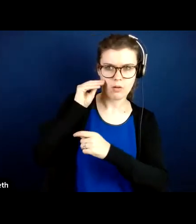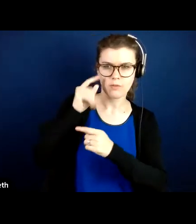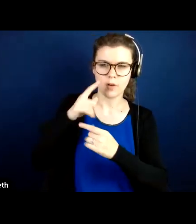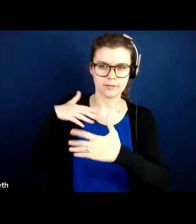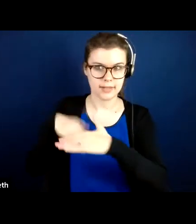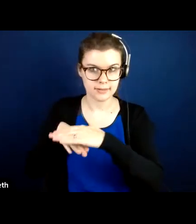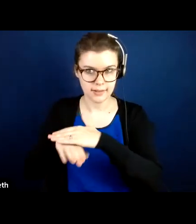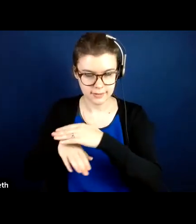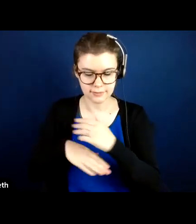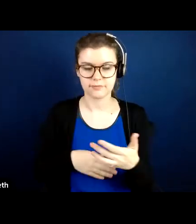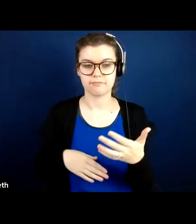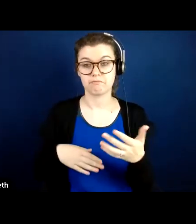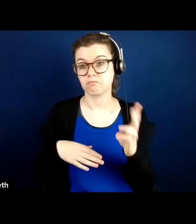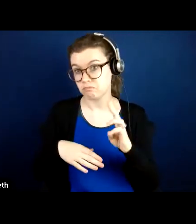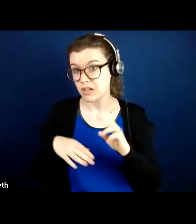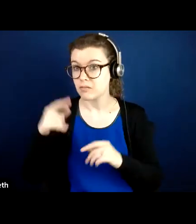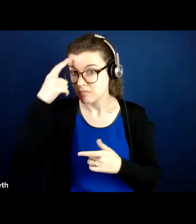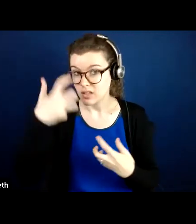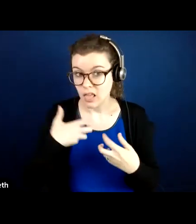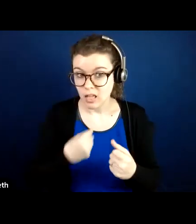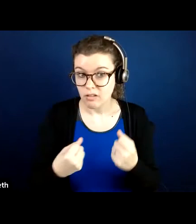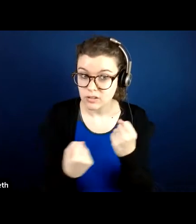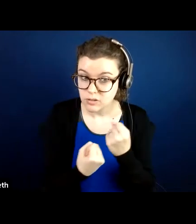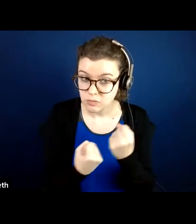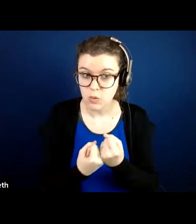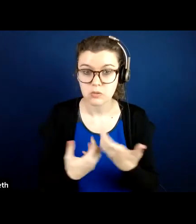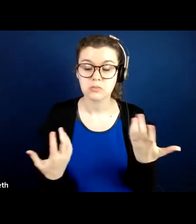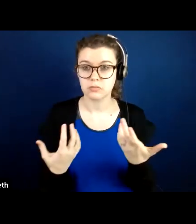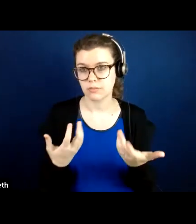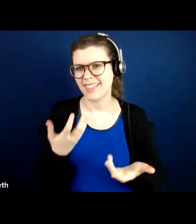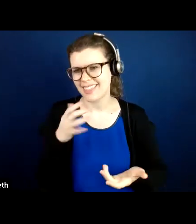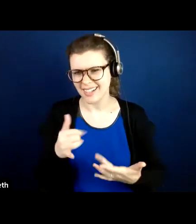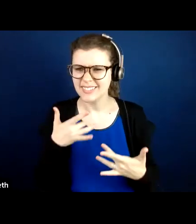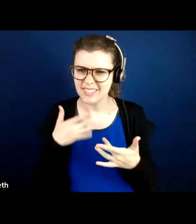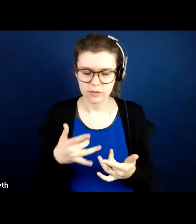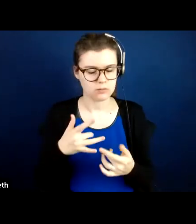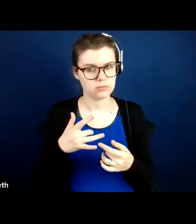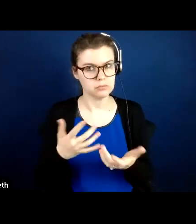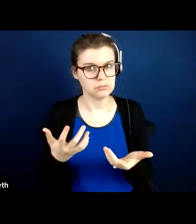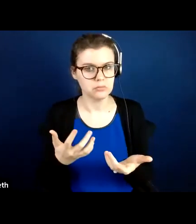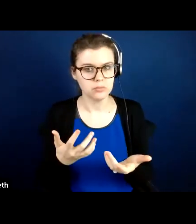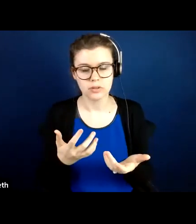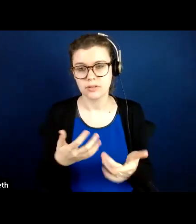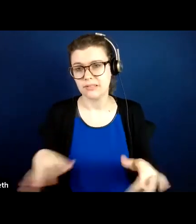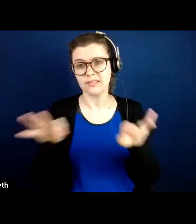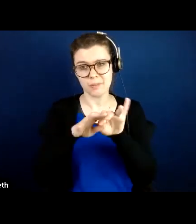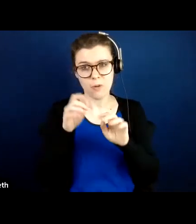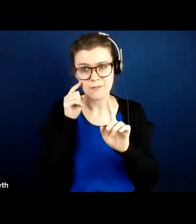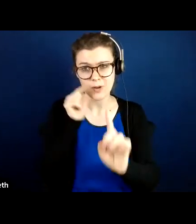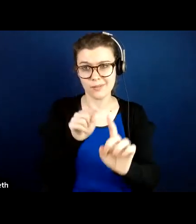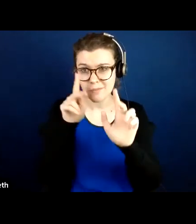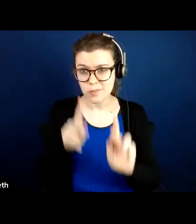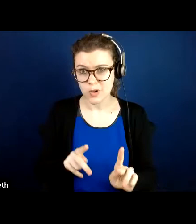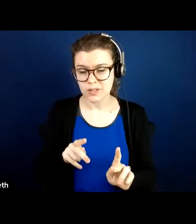health supports if those are needed. Mental health supports are very often a piece that's crucial, but